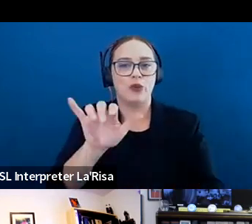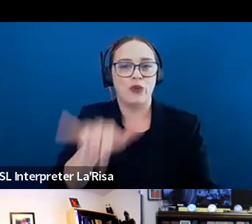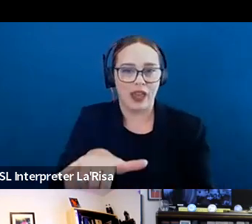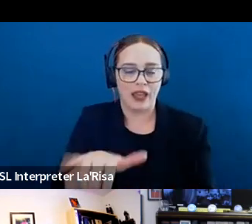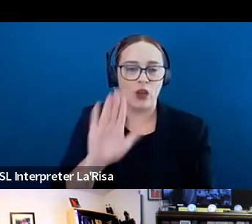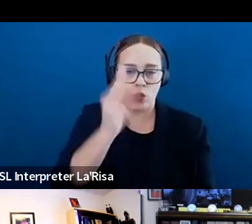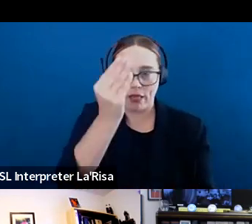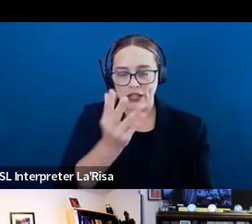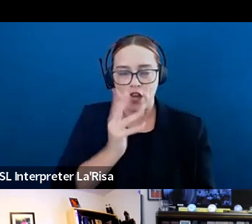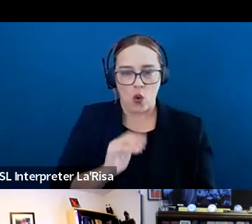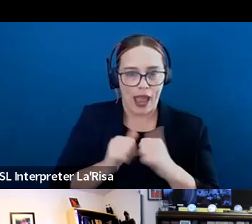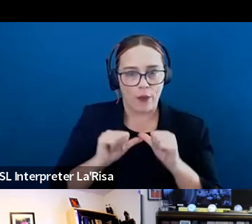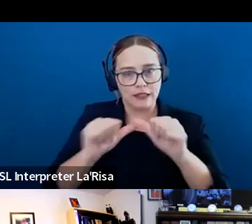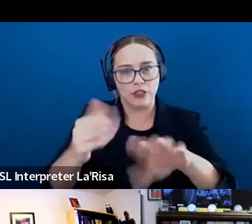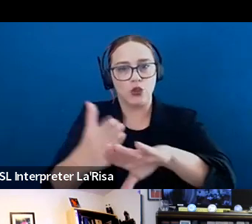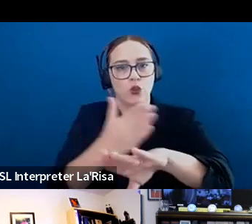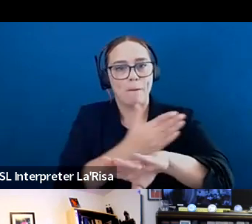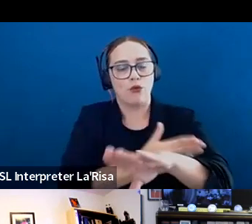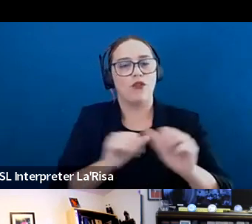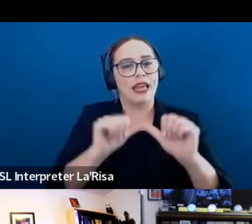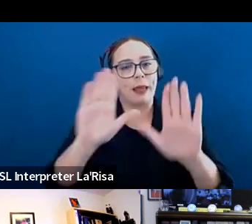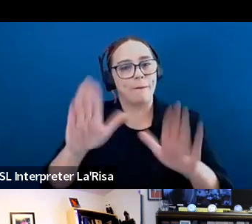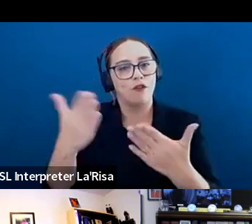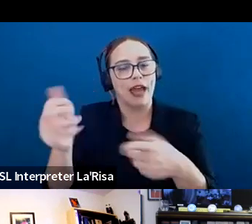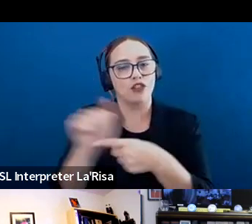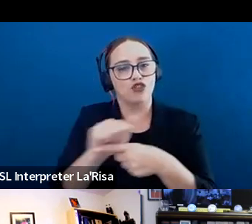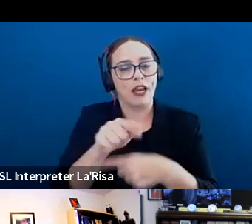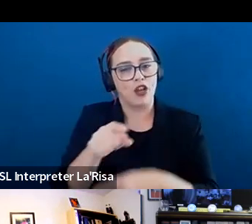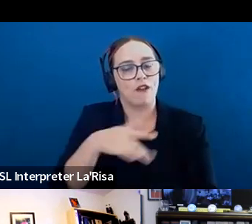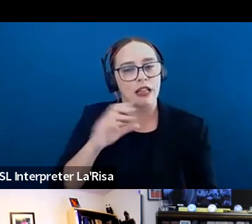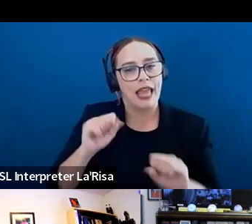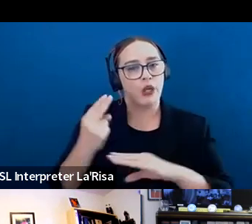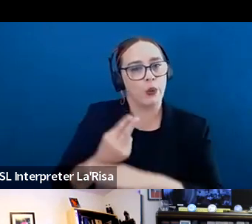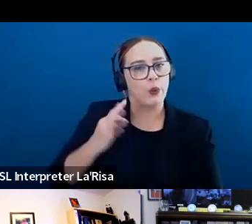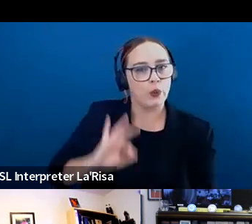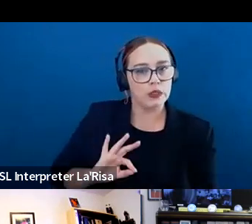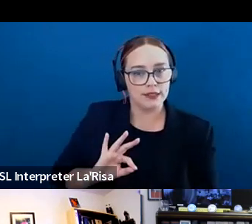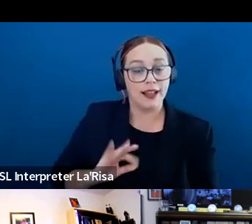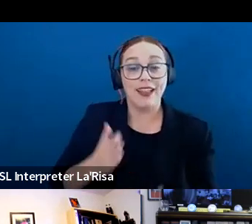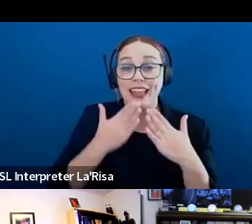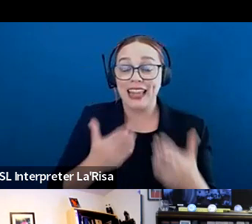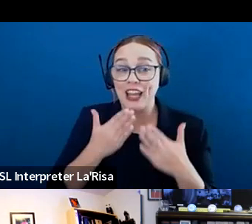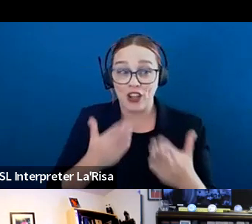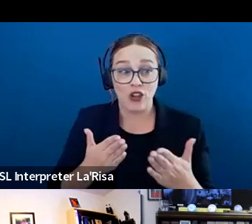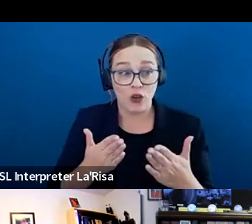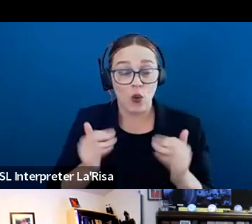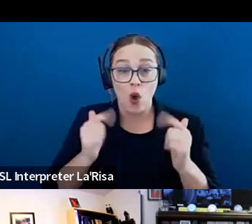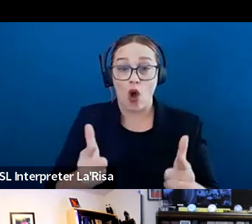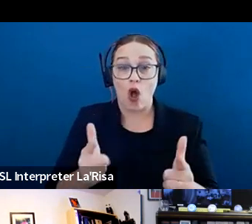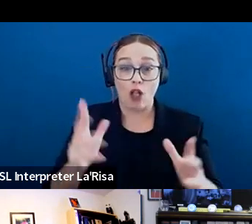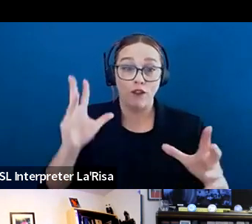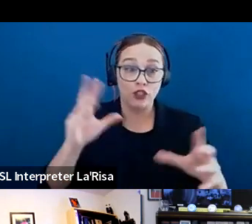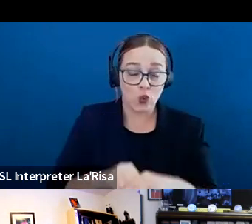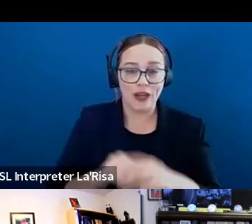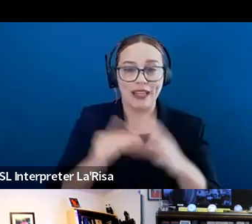can continue to improve and keep providing training that you find most useful. Thank you all for joining us, and